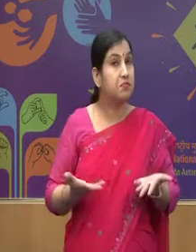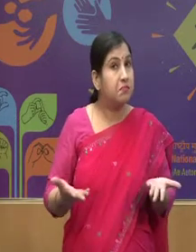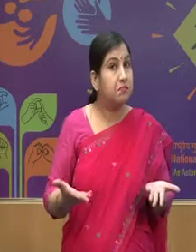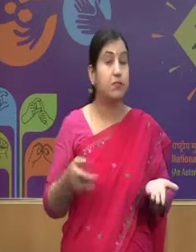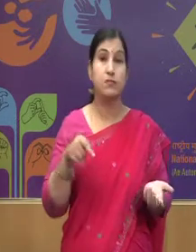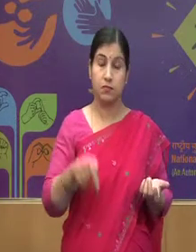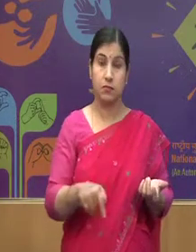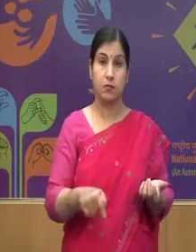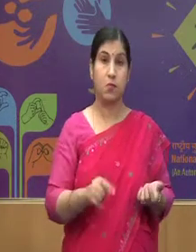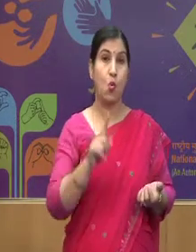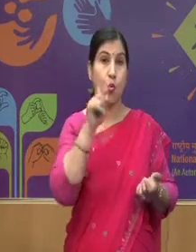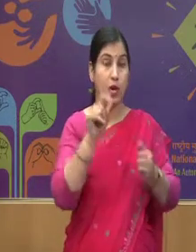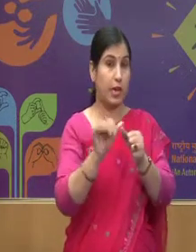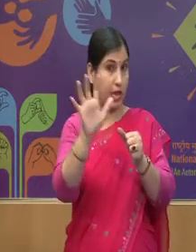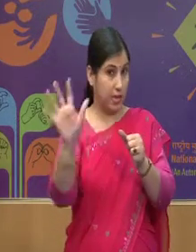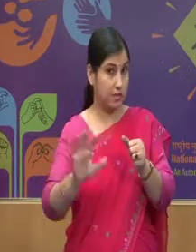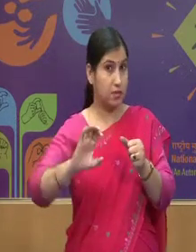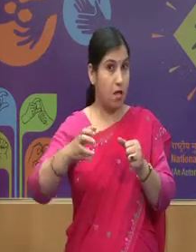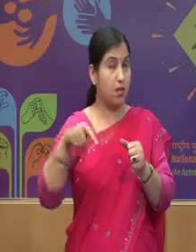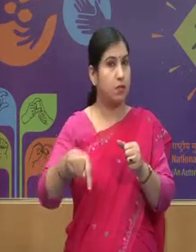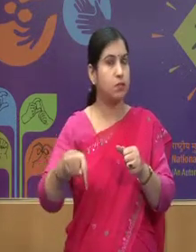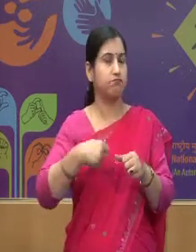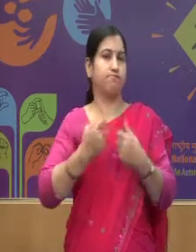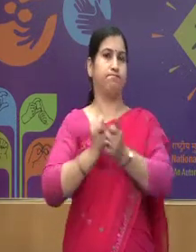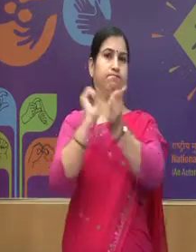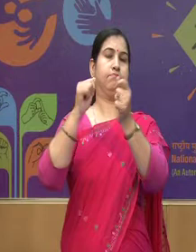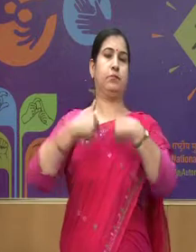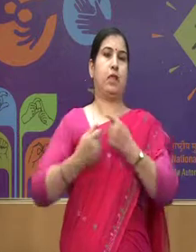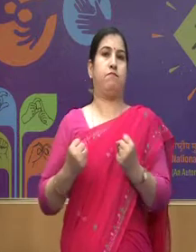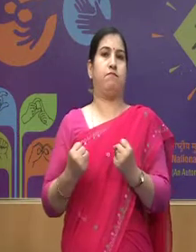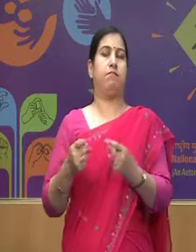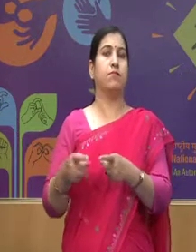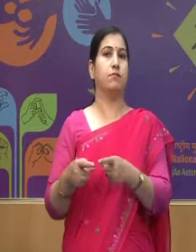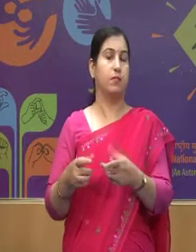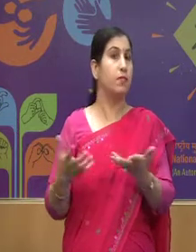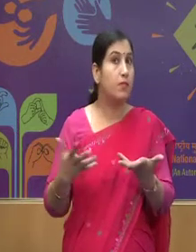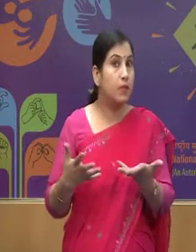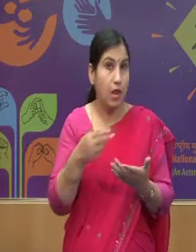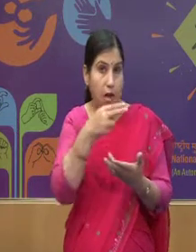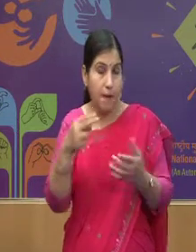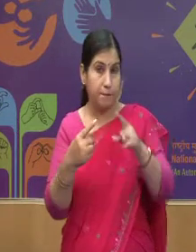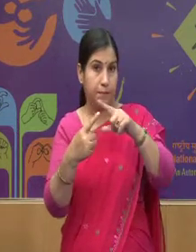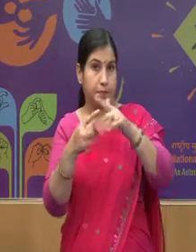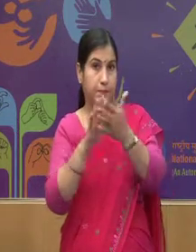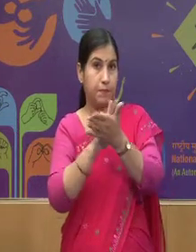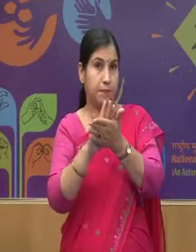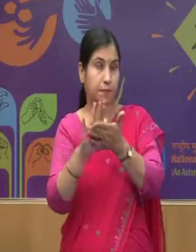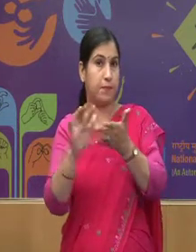However, one Asian country remained independent, which was Thailand, also